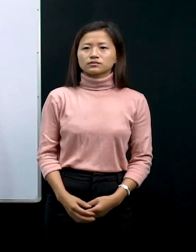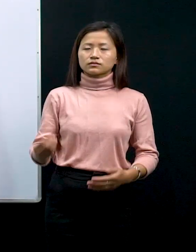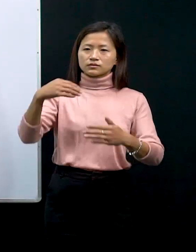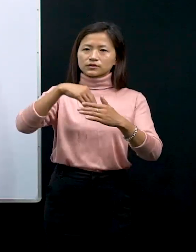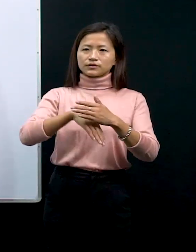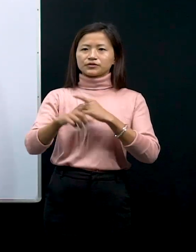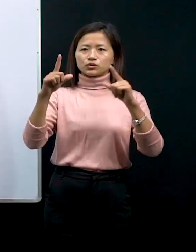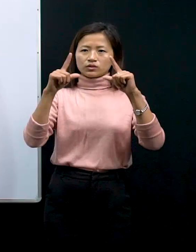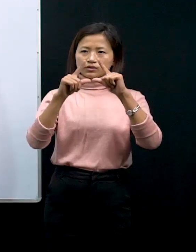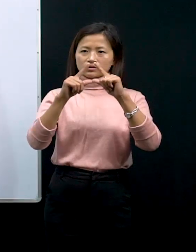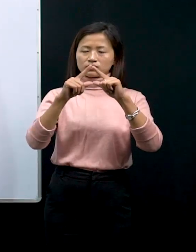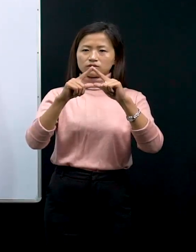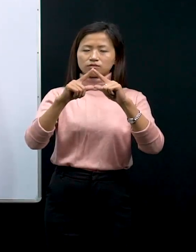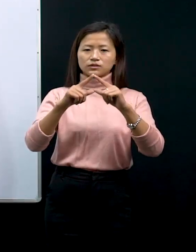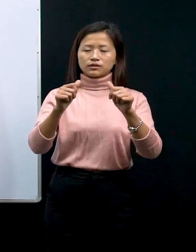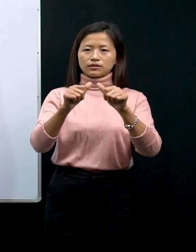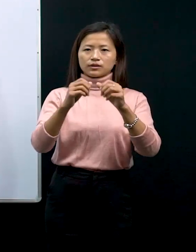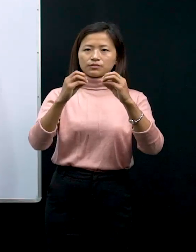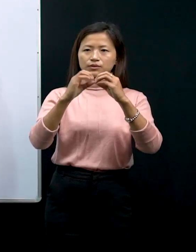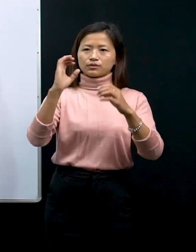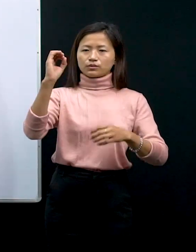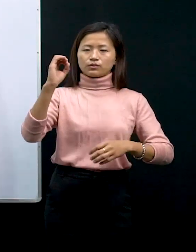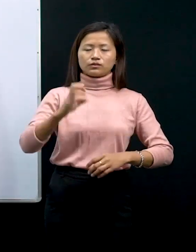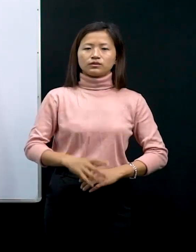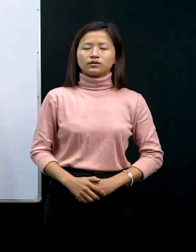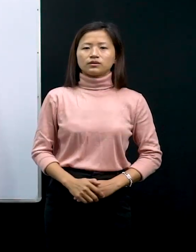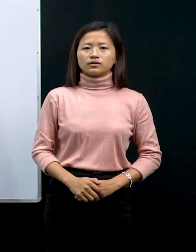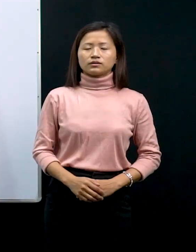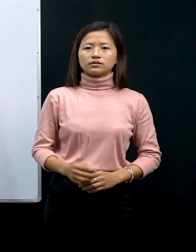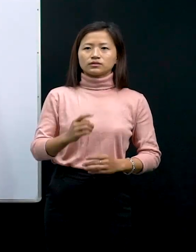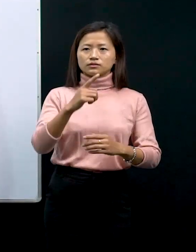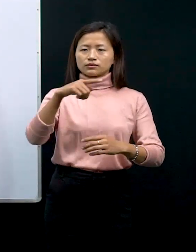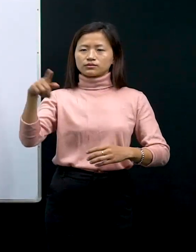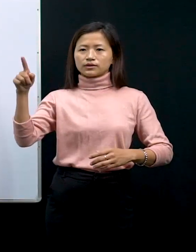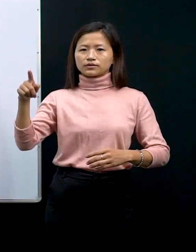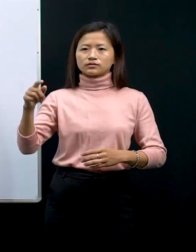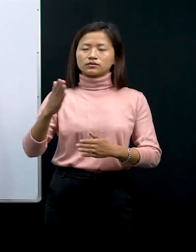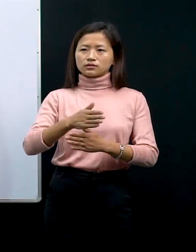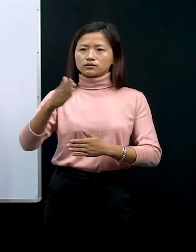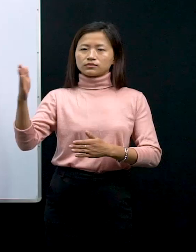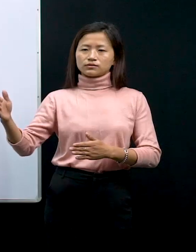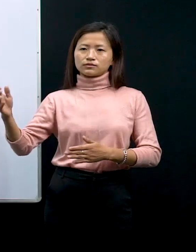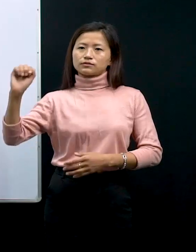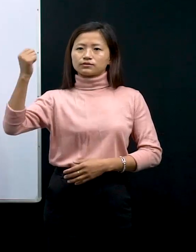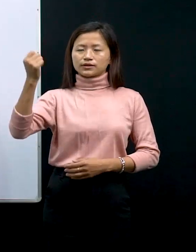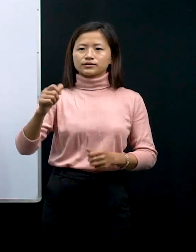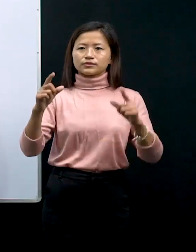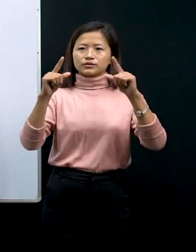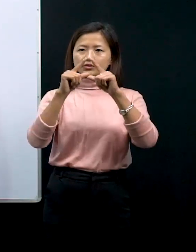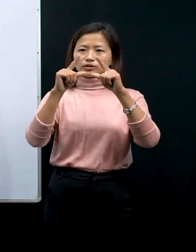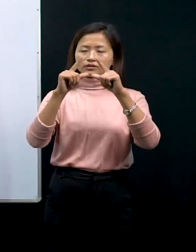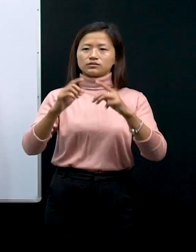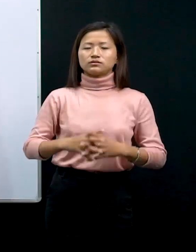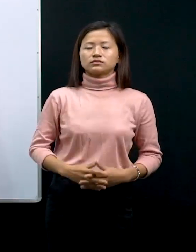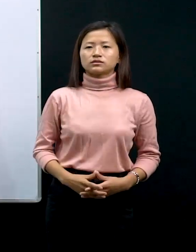In triangle ABO or in right triangle. Right triangle means what? That triangle is